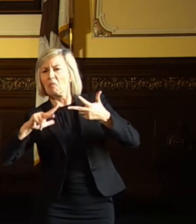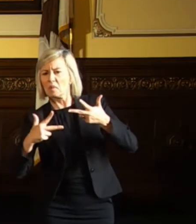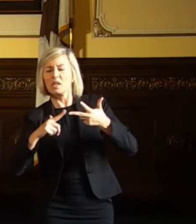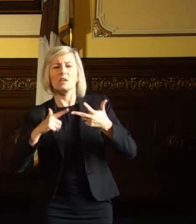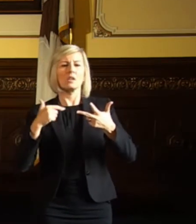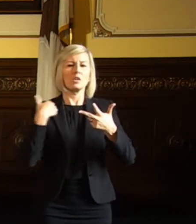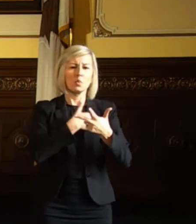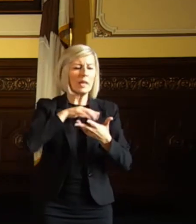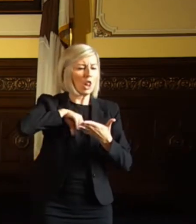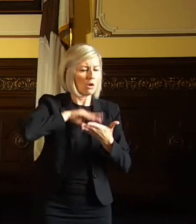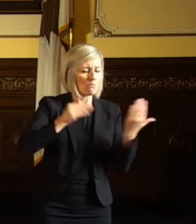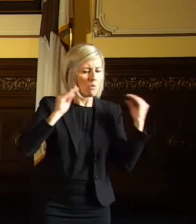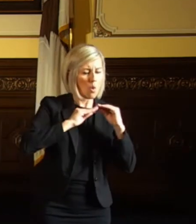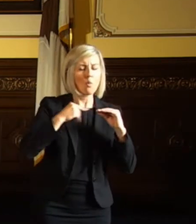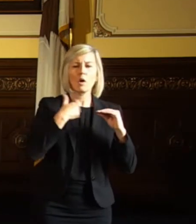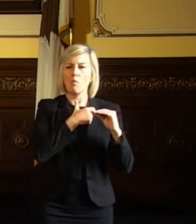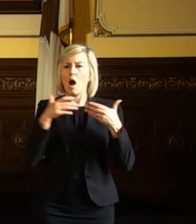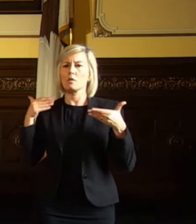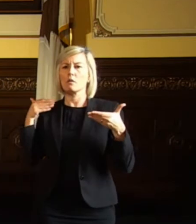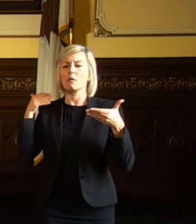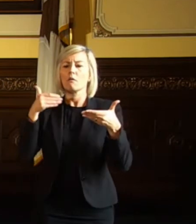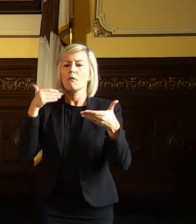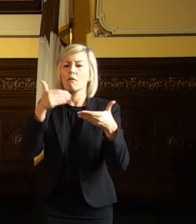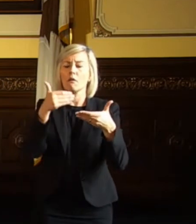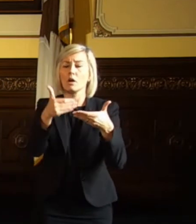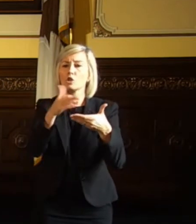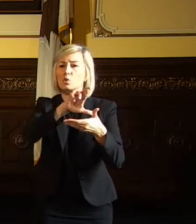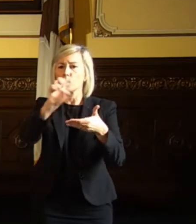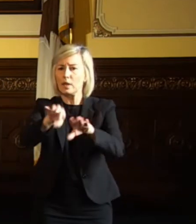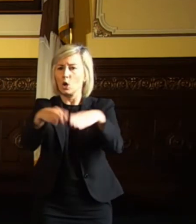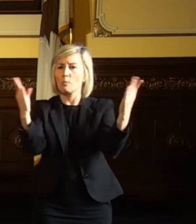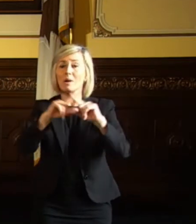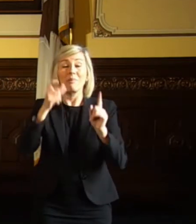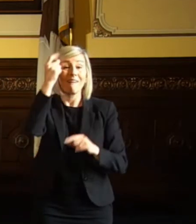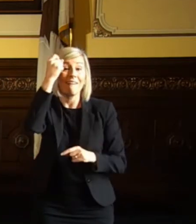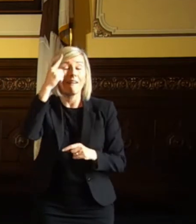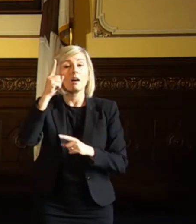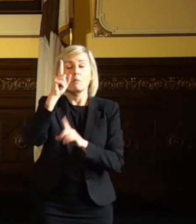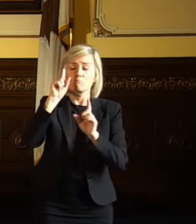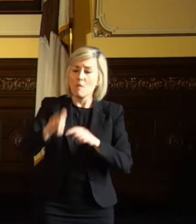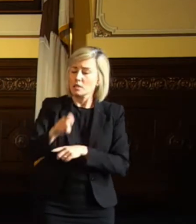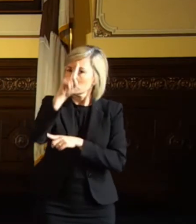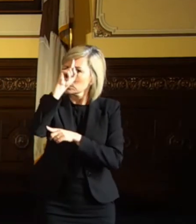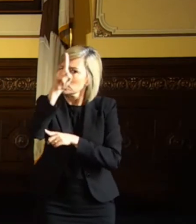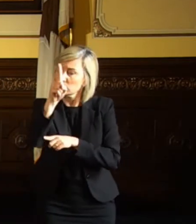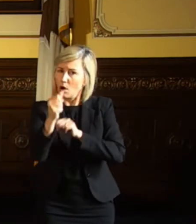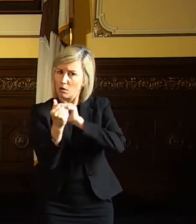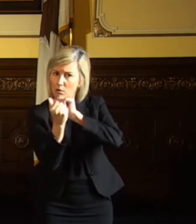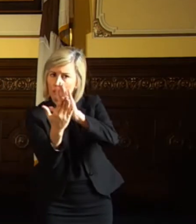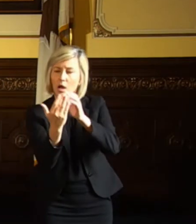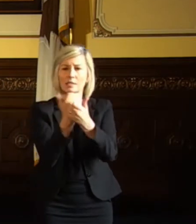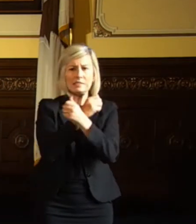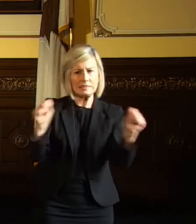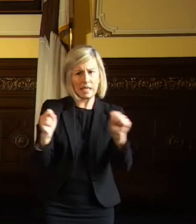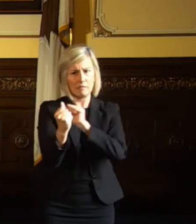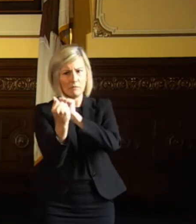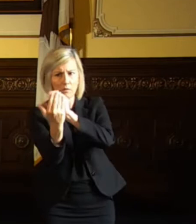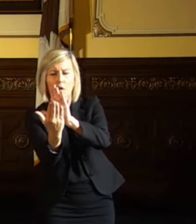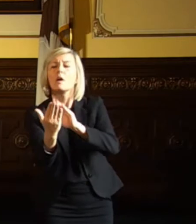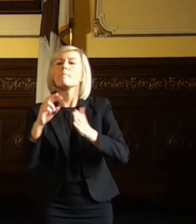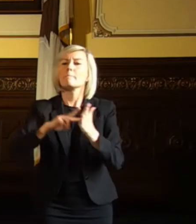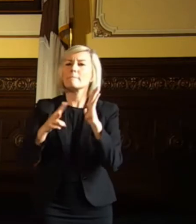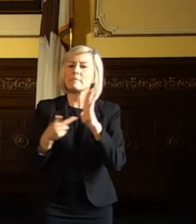want to move towards continuing the reopening, but we need to do it in a smart way and in a safe way, and that